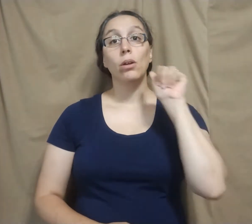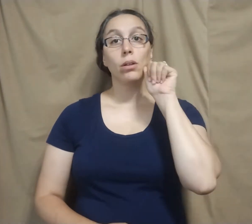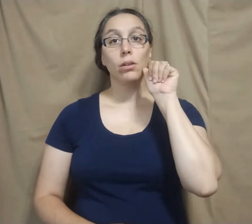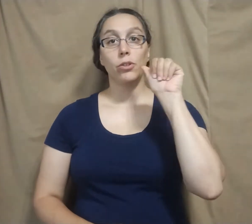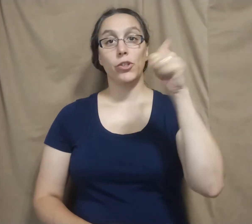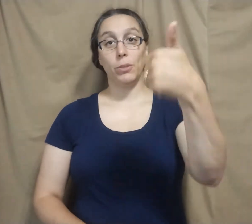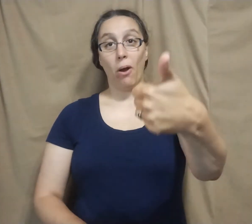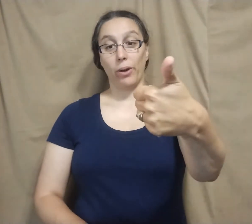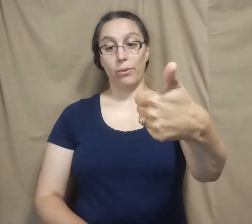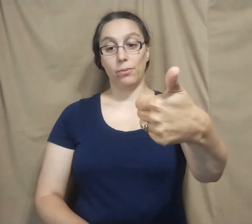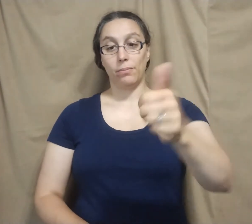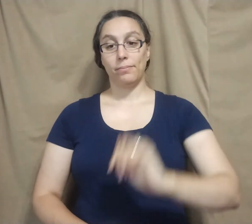tomorrow.